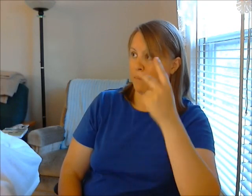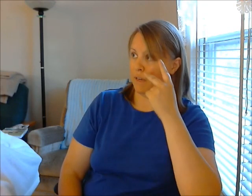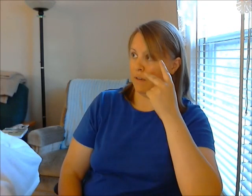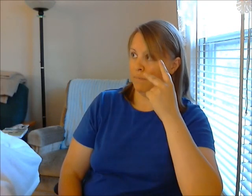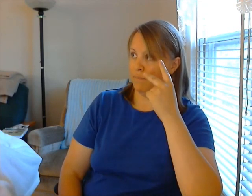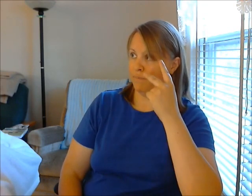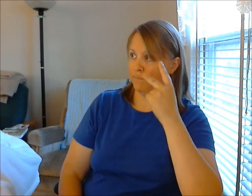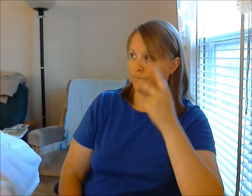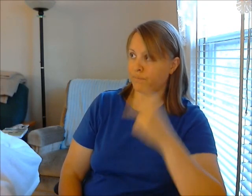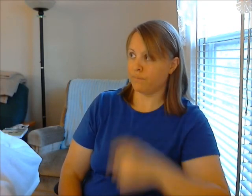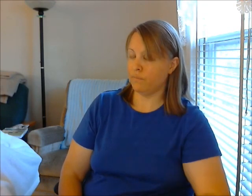me.